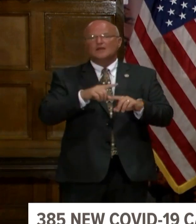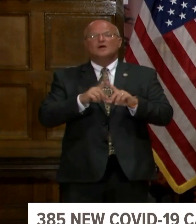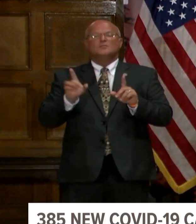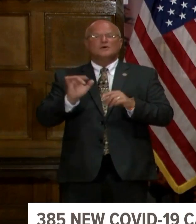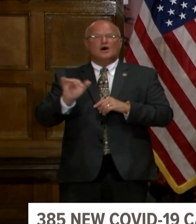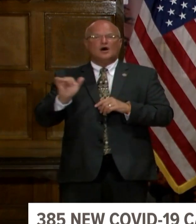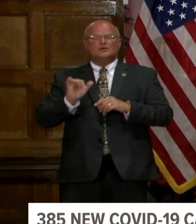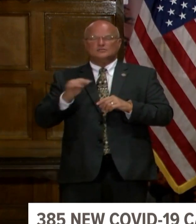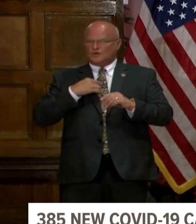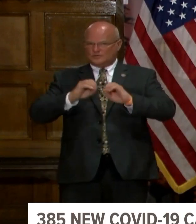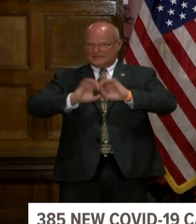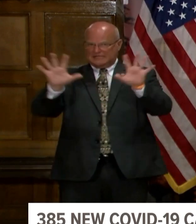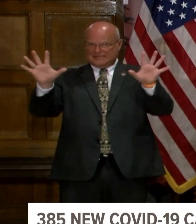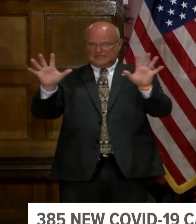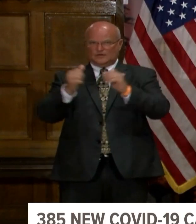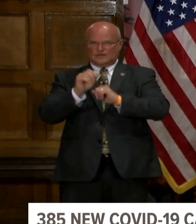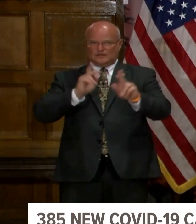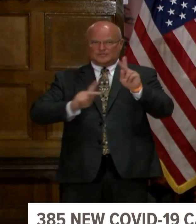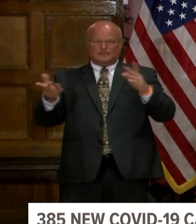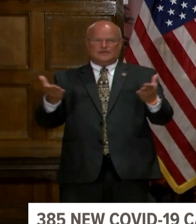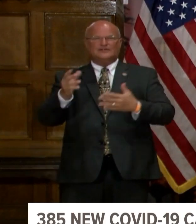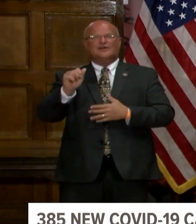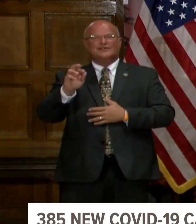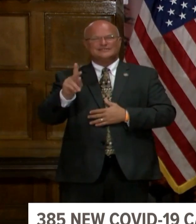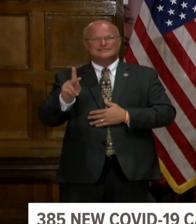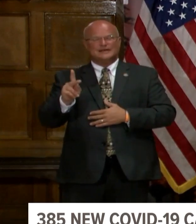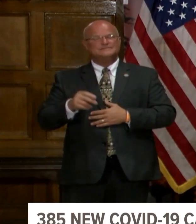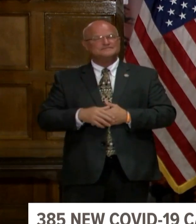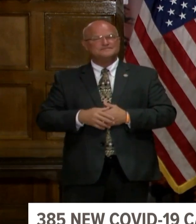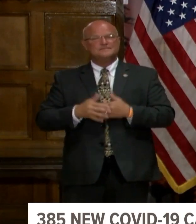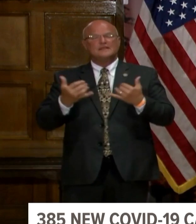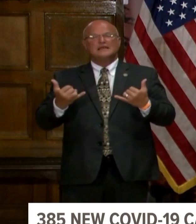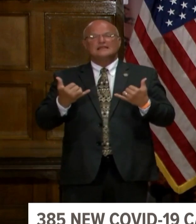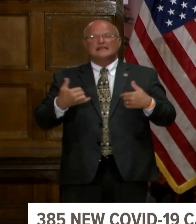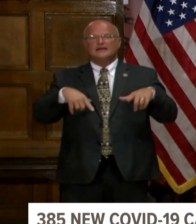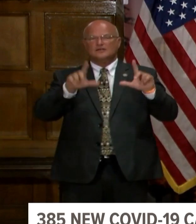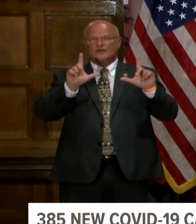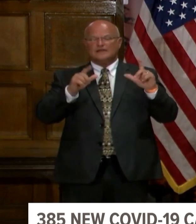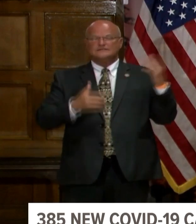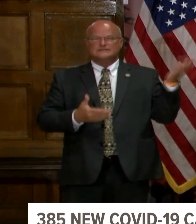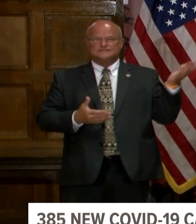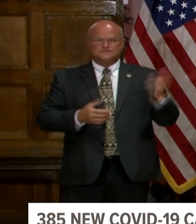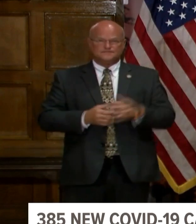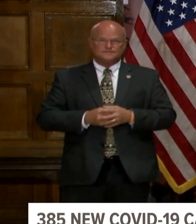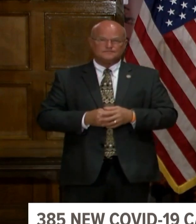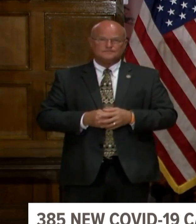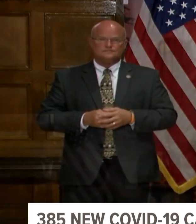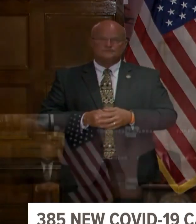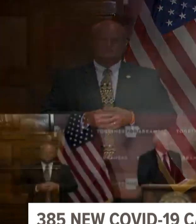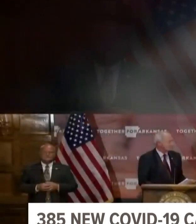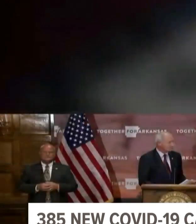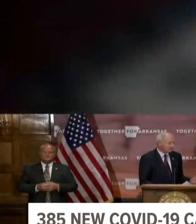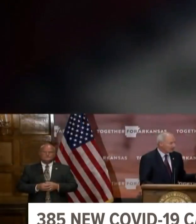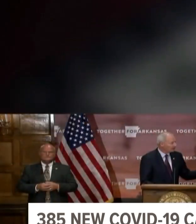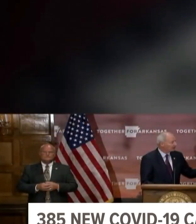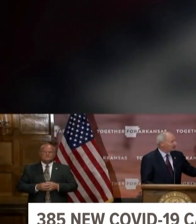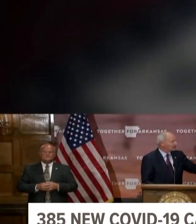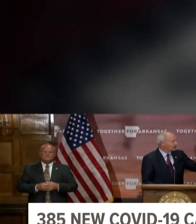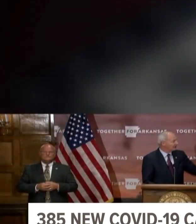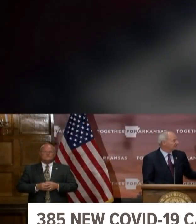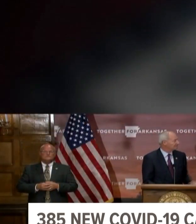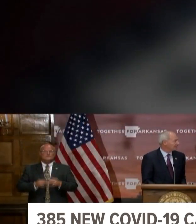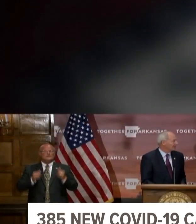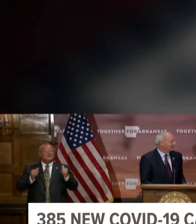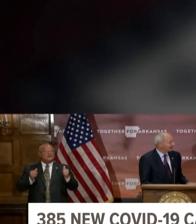be transparent with the people of Arkansas. Let's go to our graphs. Here you